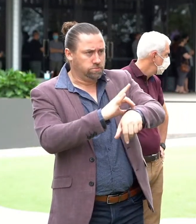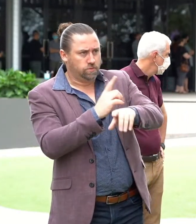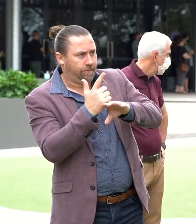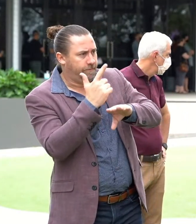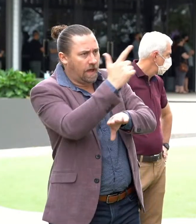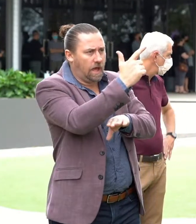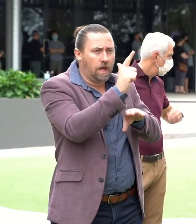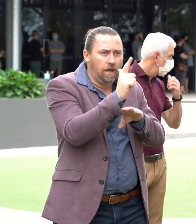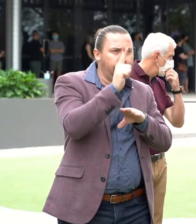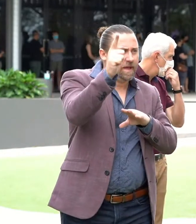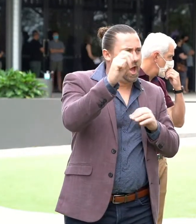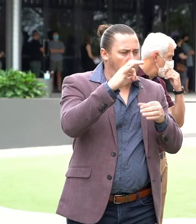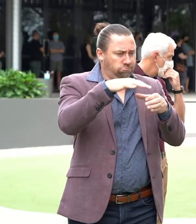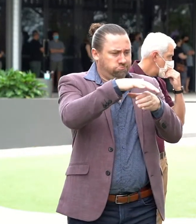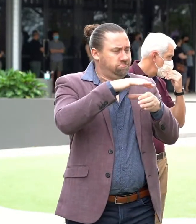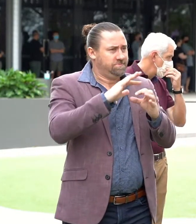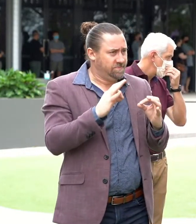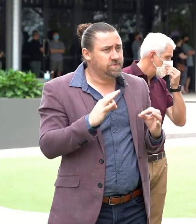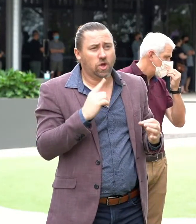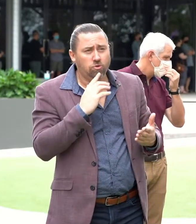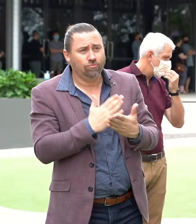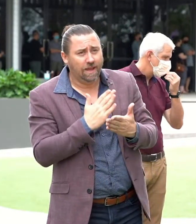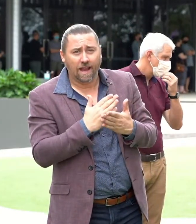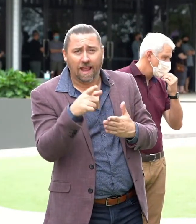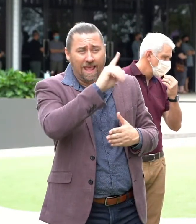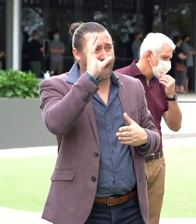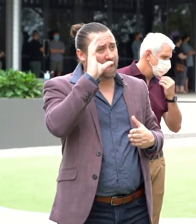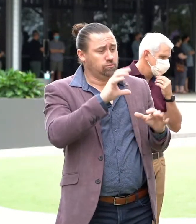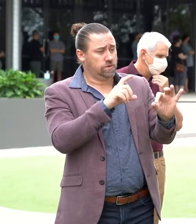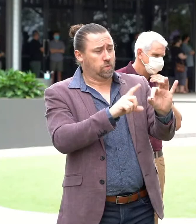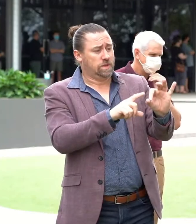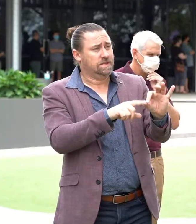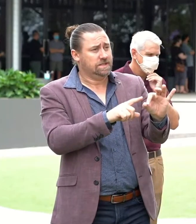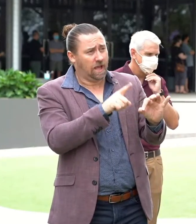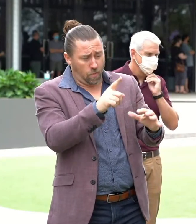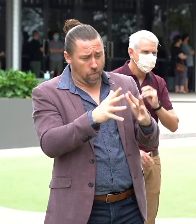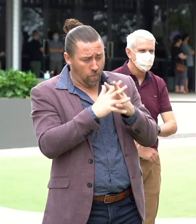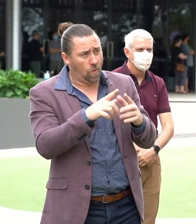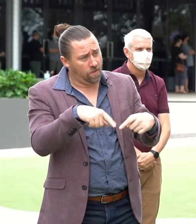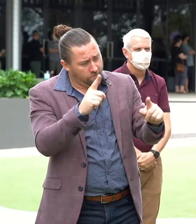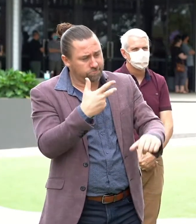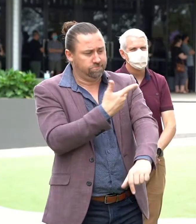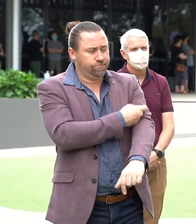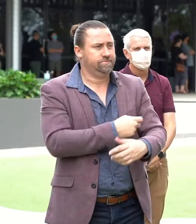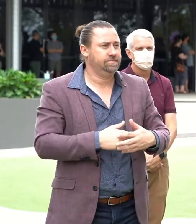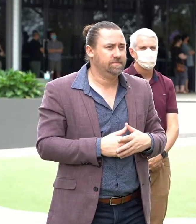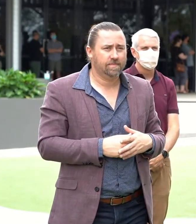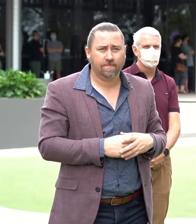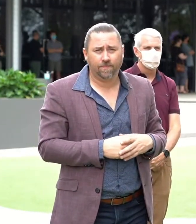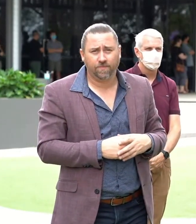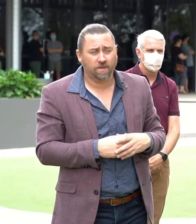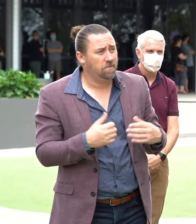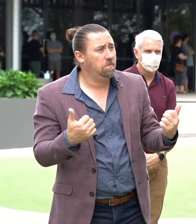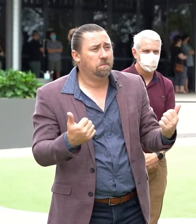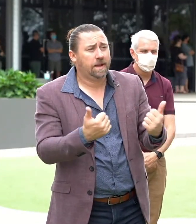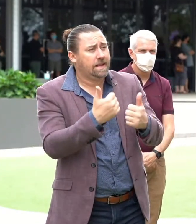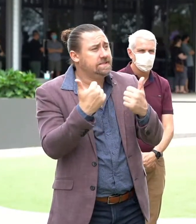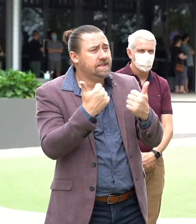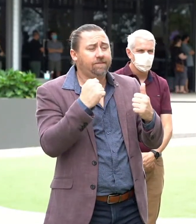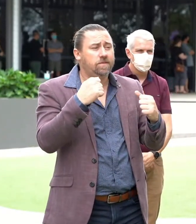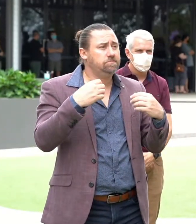regional Queensland to come forward today and to get vaccinated. There's plenty of opportunities